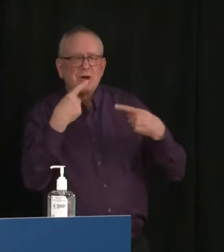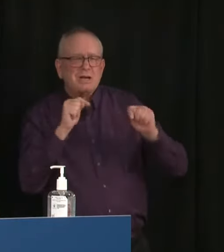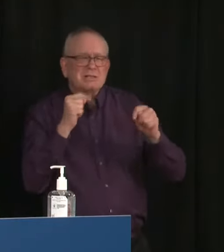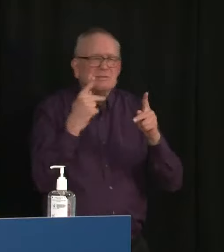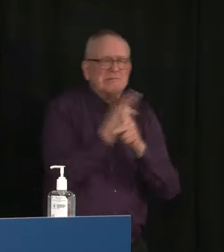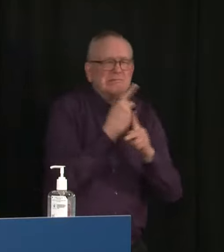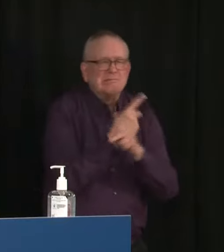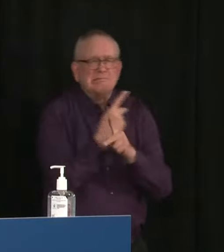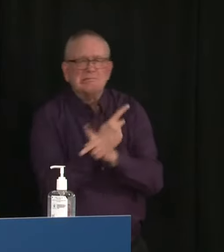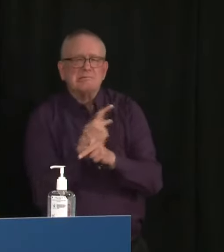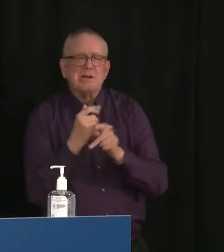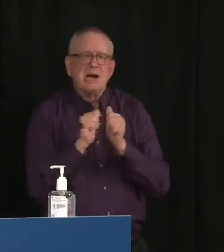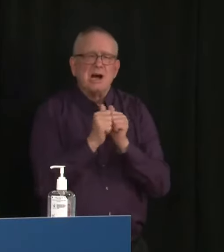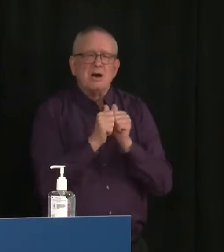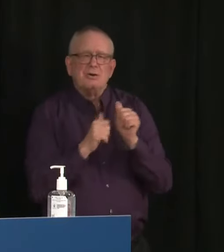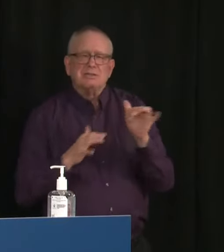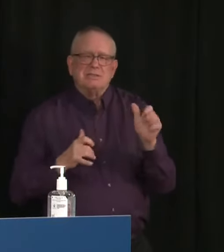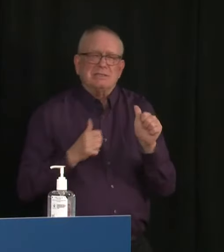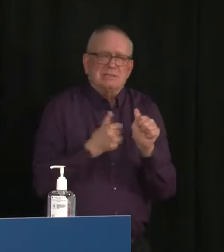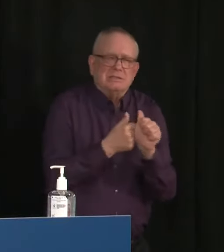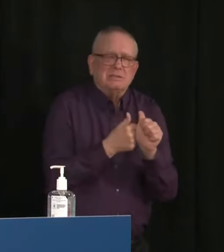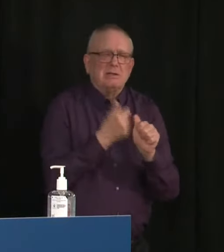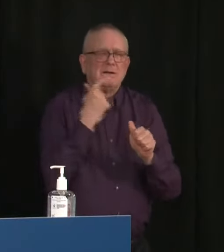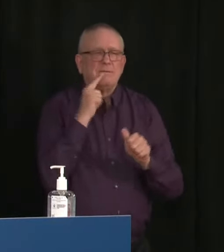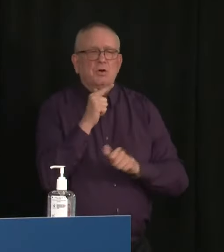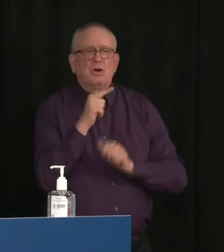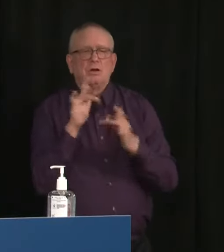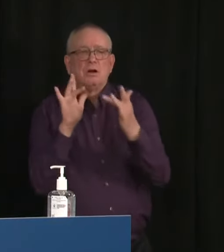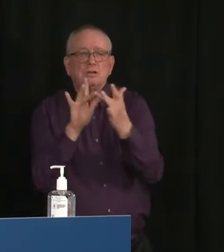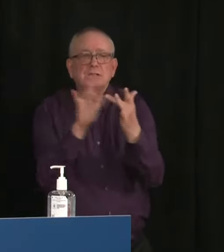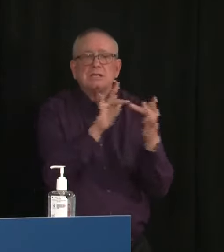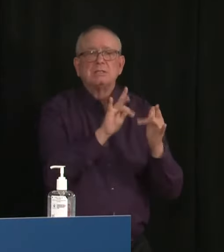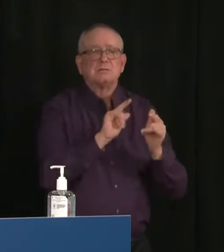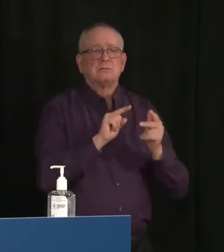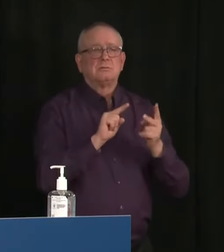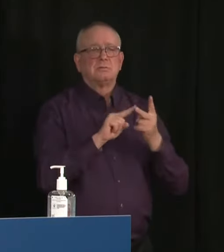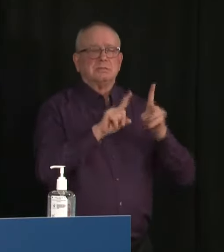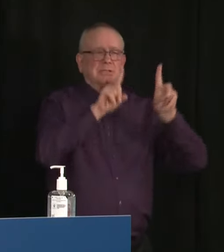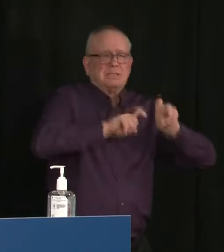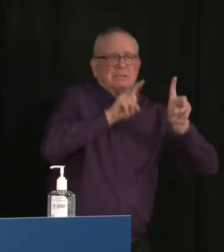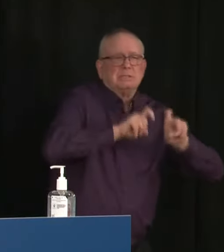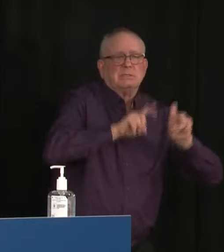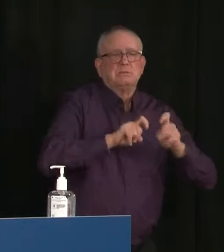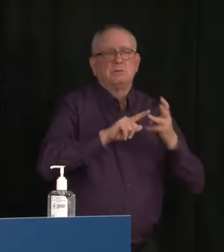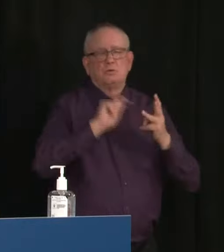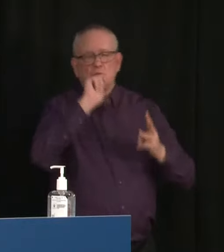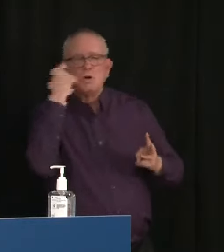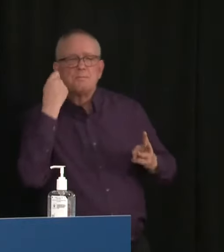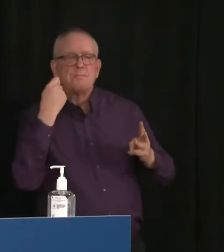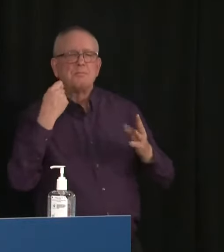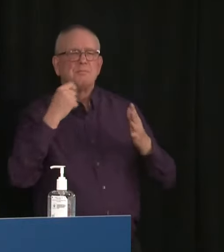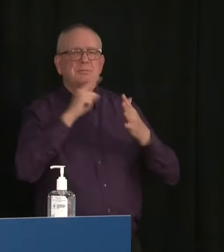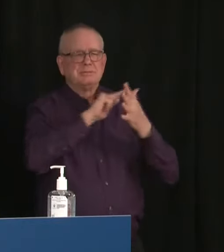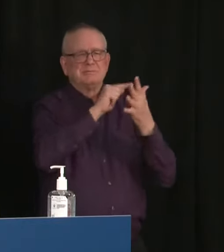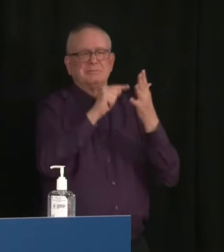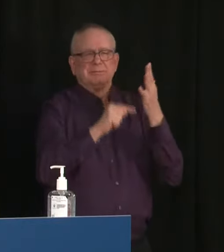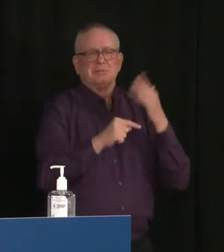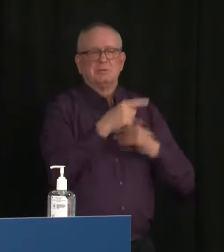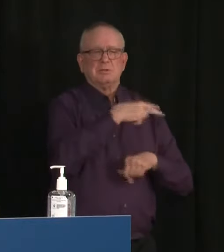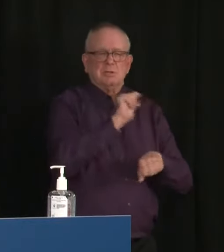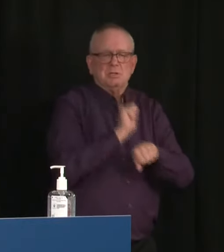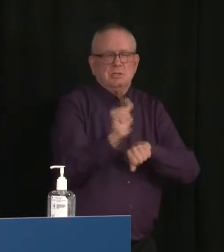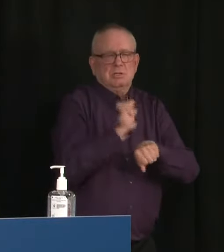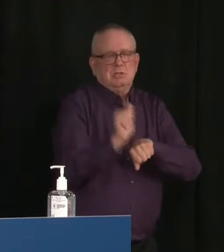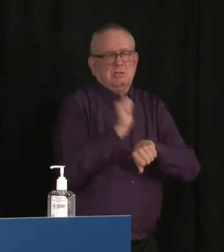process. This includes a change to our close contact testing approach that I'll discuss in a moment. I also want